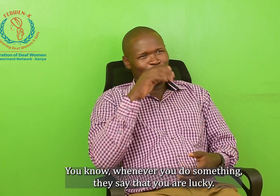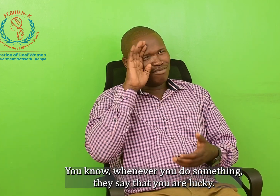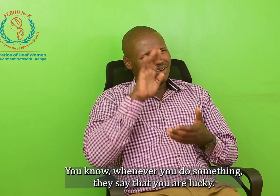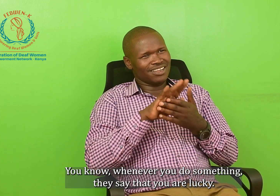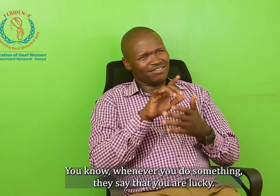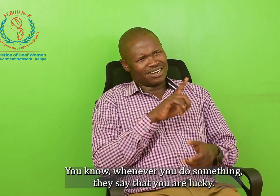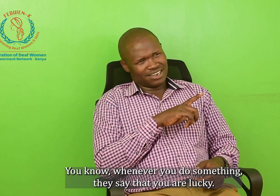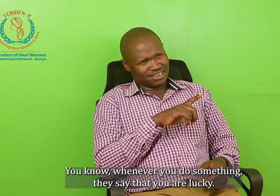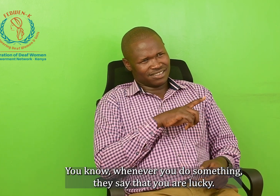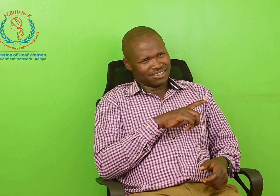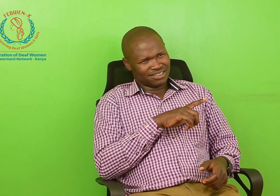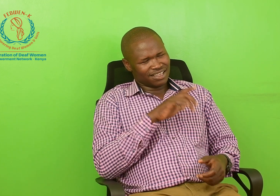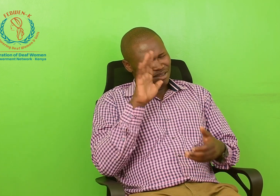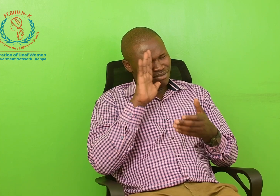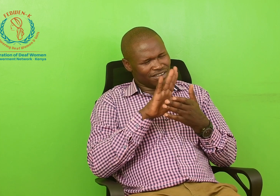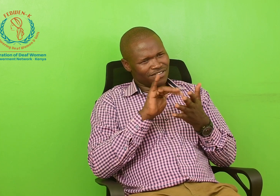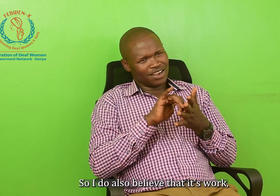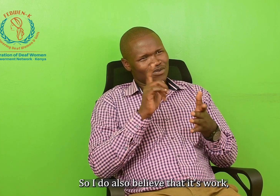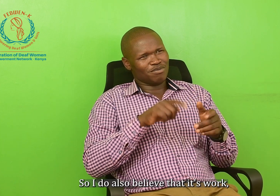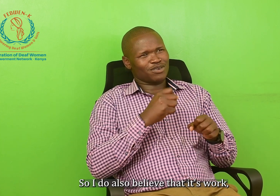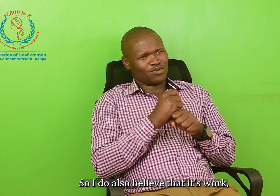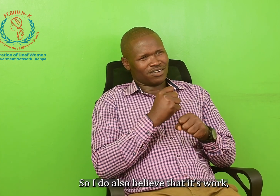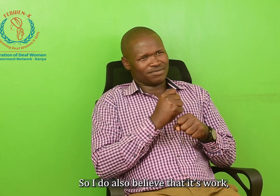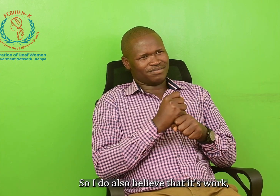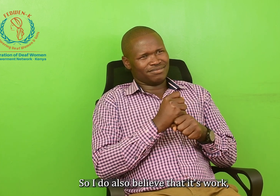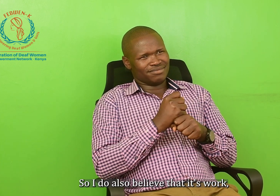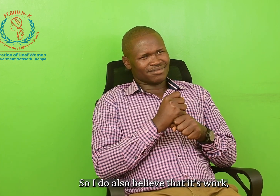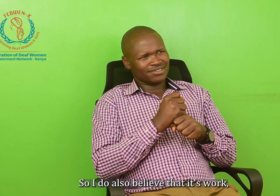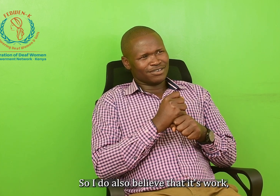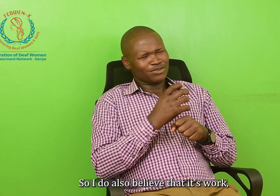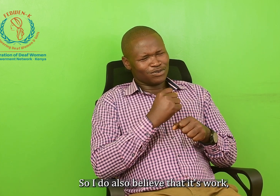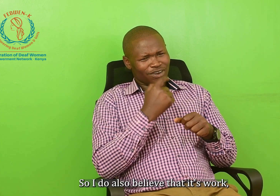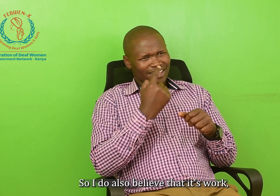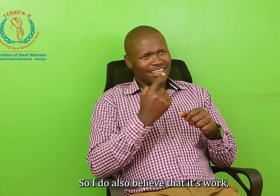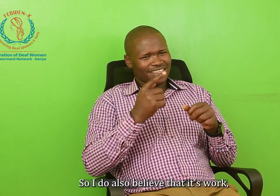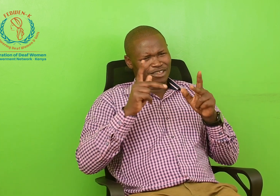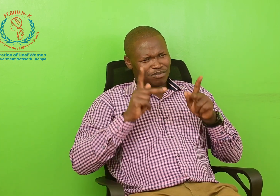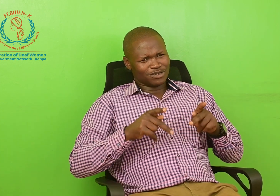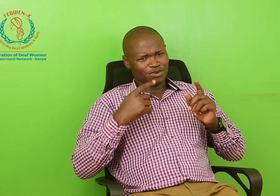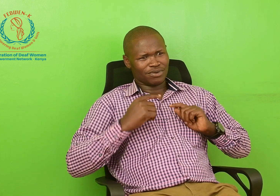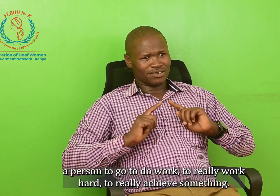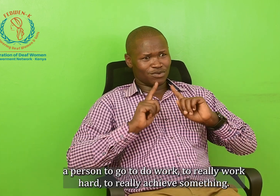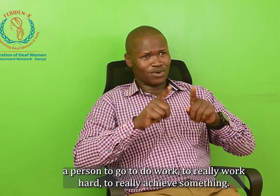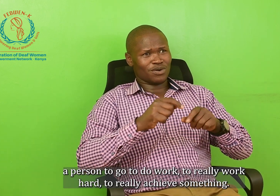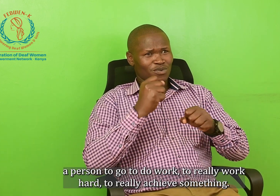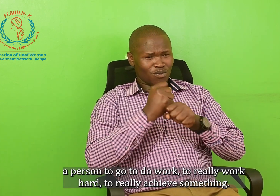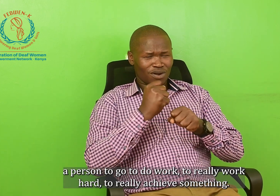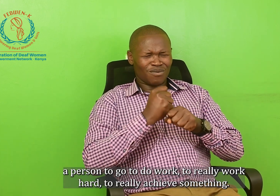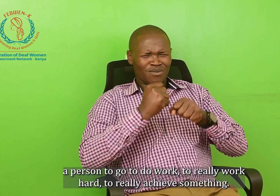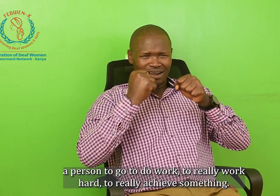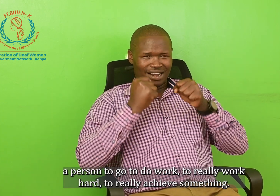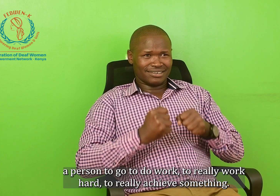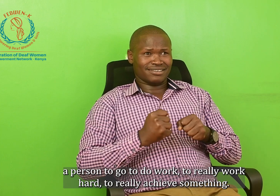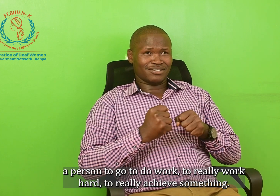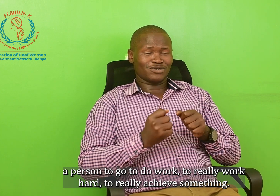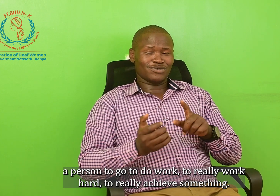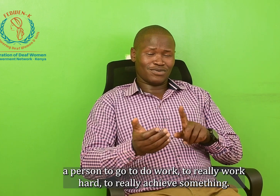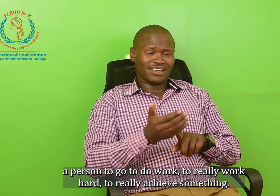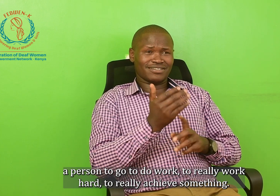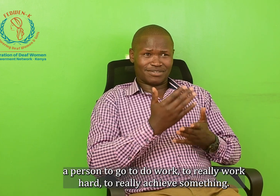that you are lucky. So I do also believe that it's work. A person to go to do work, to really work hard,